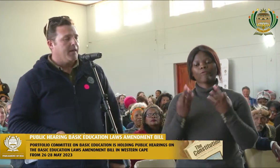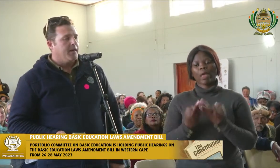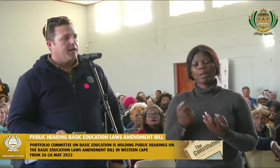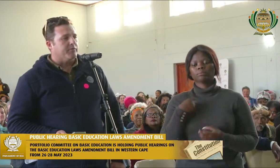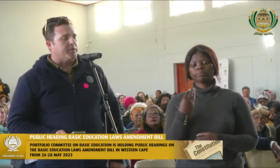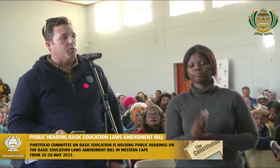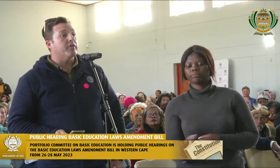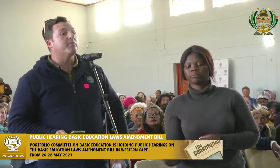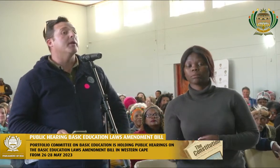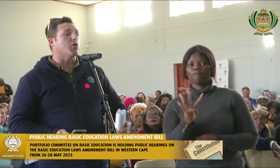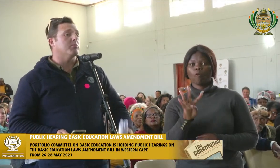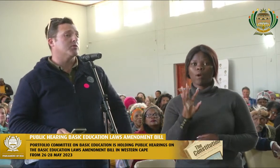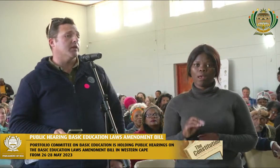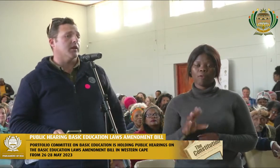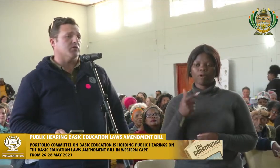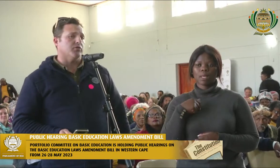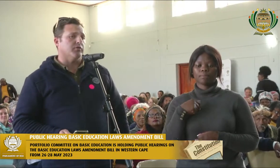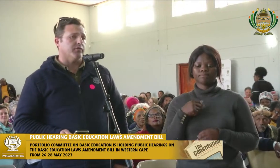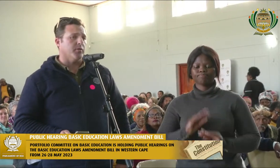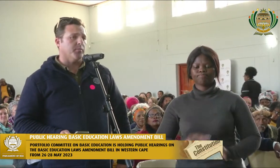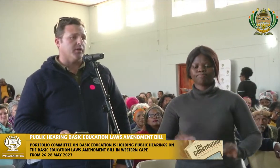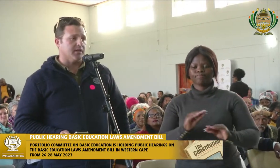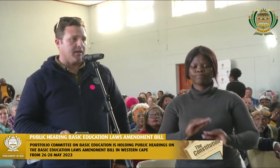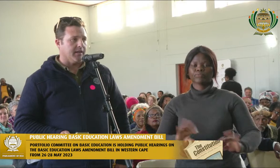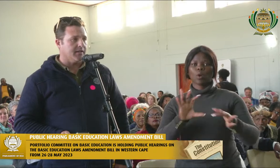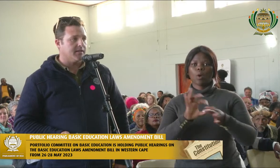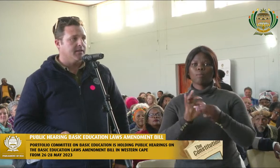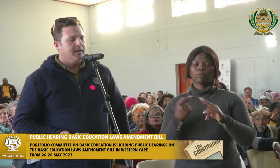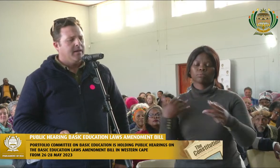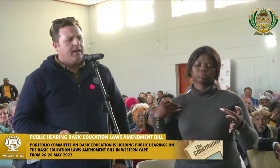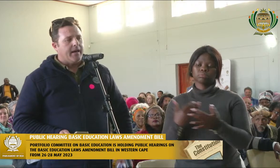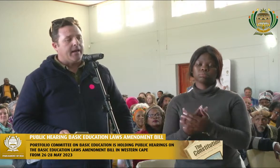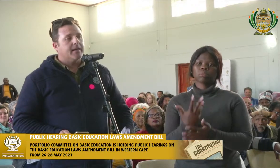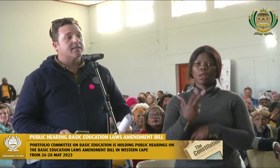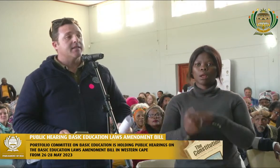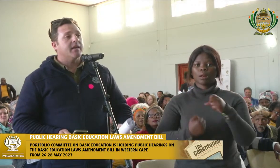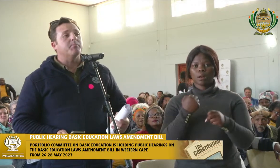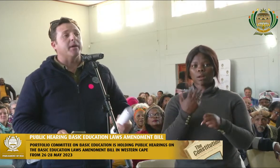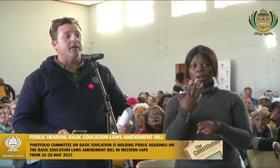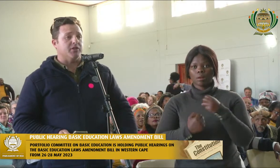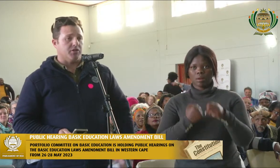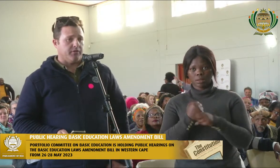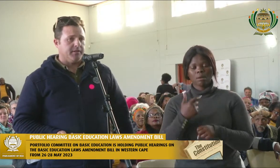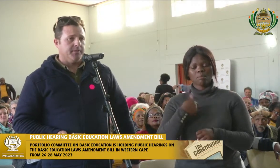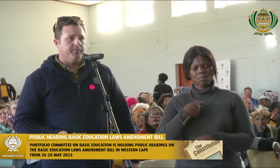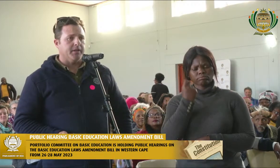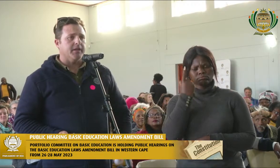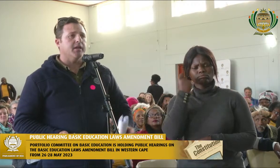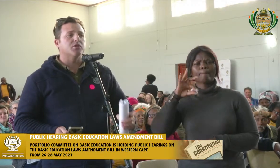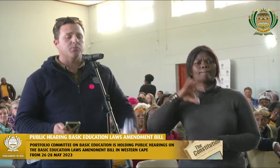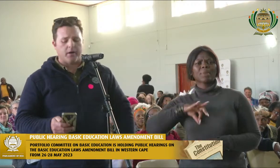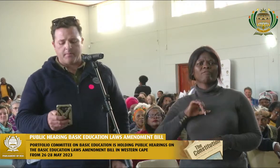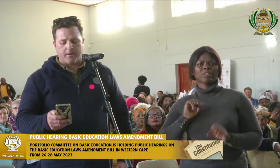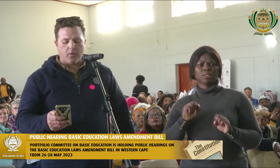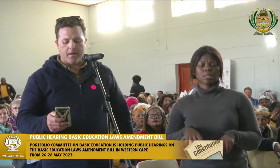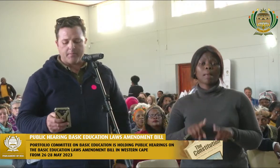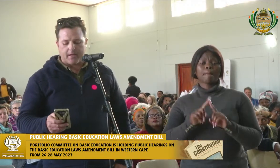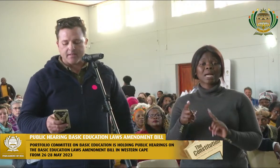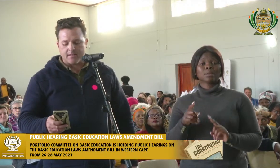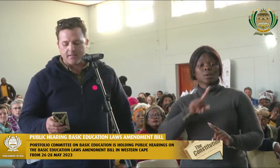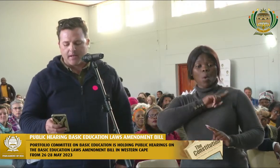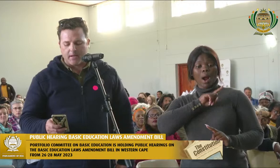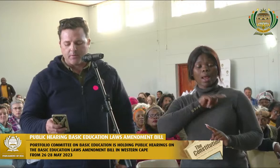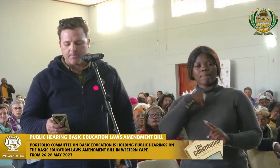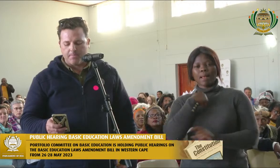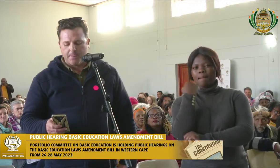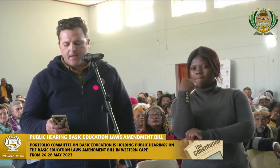children. We've been homeschooling our children for the past 9 years, and I understand the benefits of it. But here is why I'm